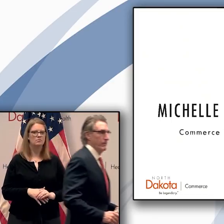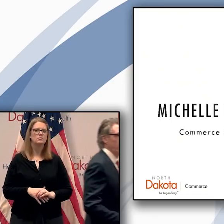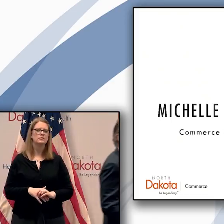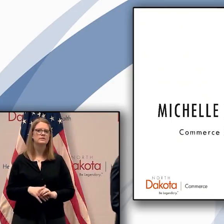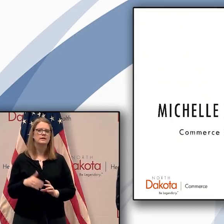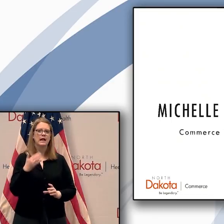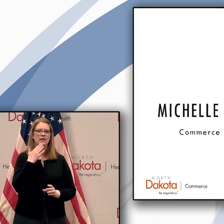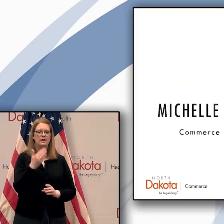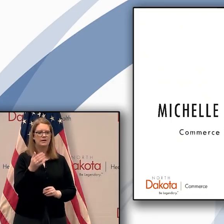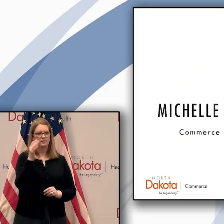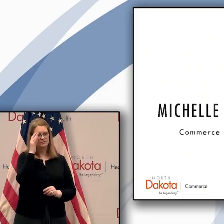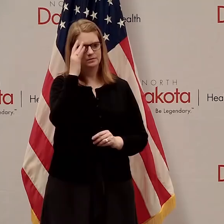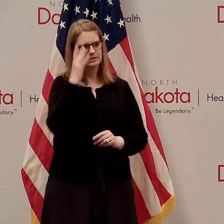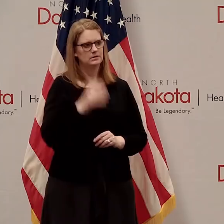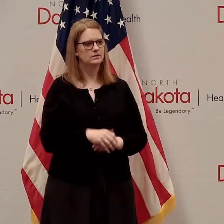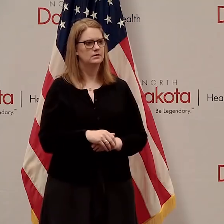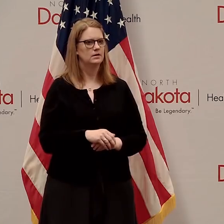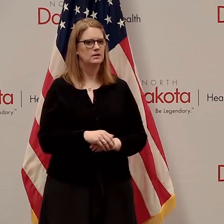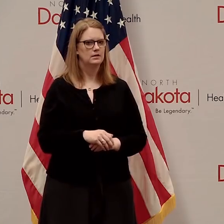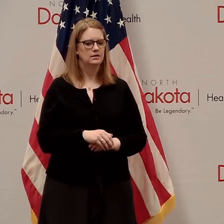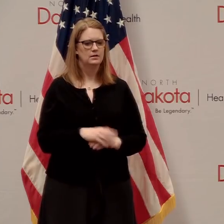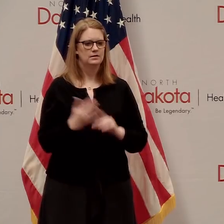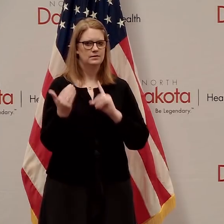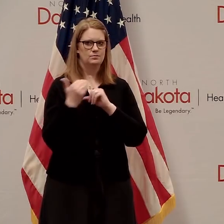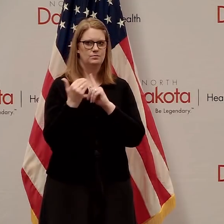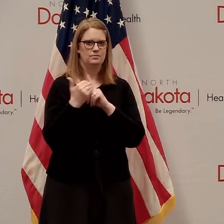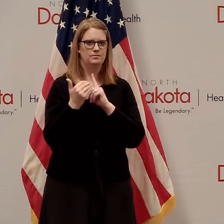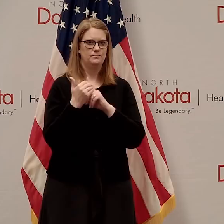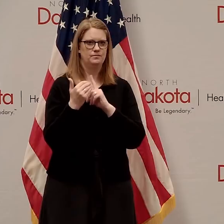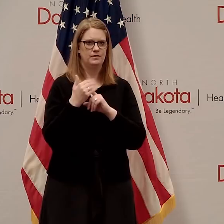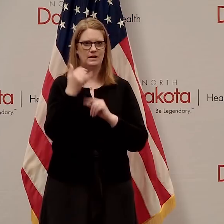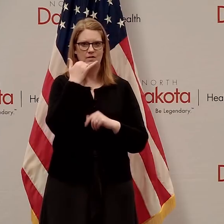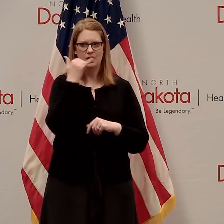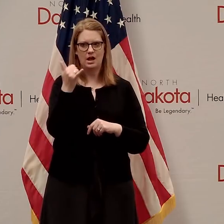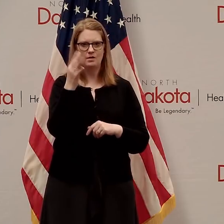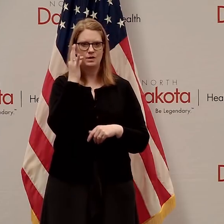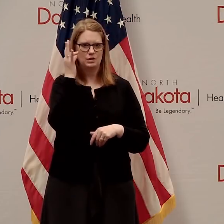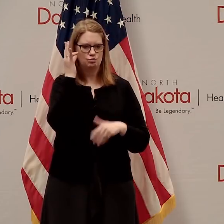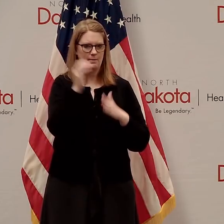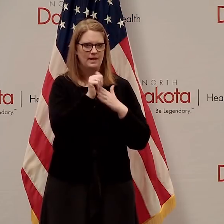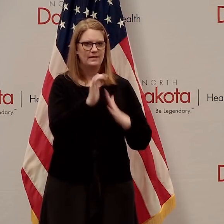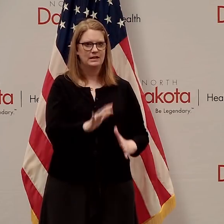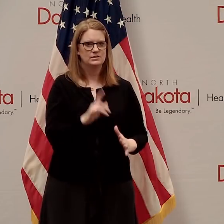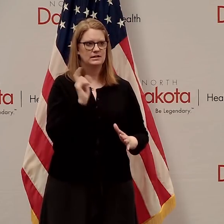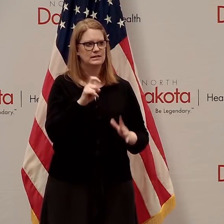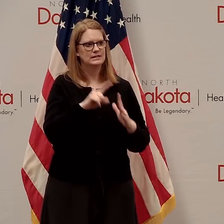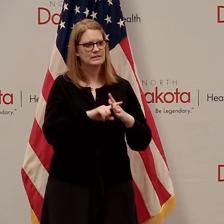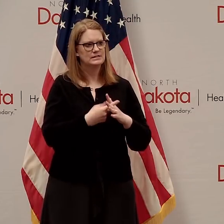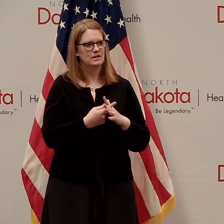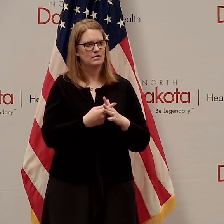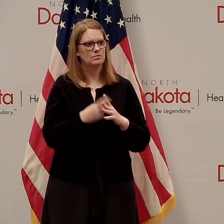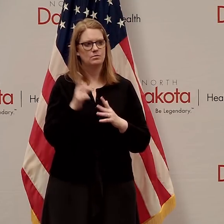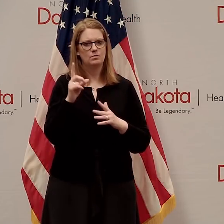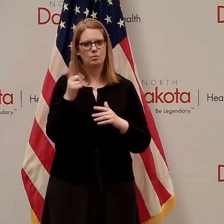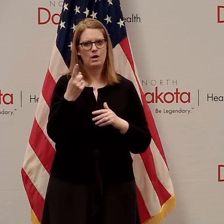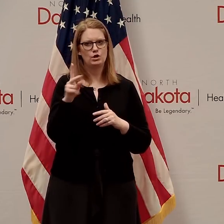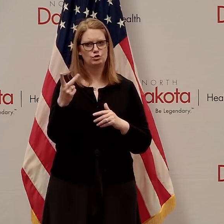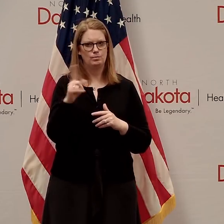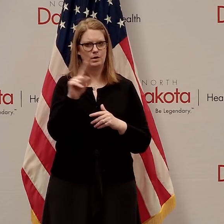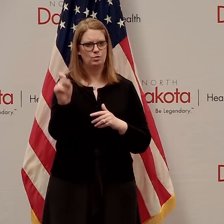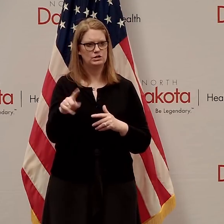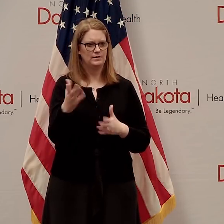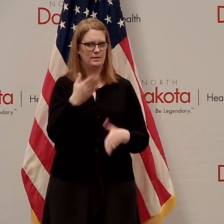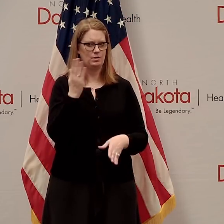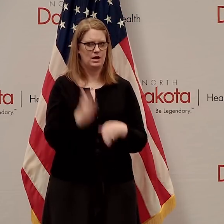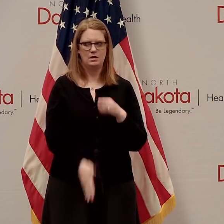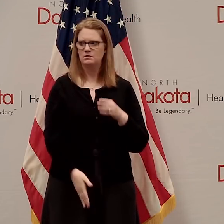Thank you. Great. Just got reminded that I have a call with tribal leaders that I need to jump on here, so I'll take one or two more questions and then